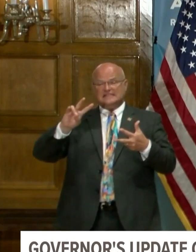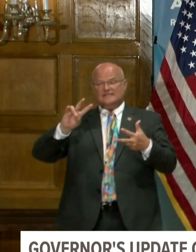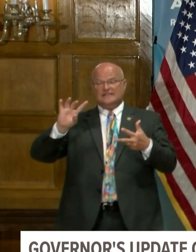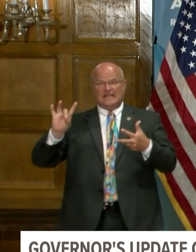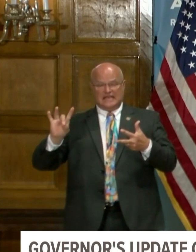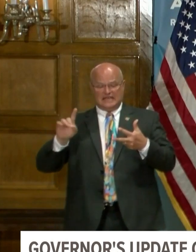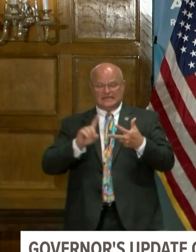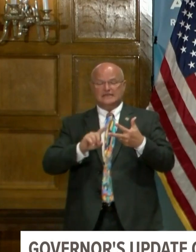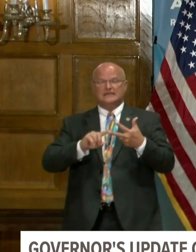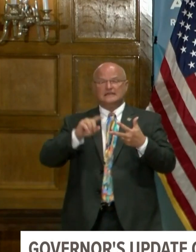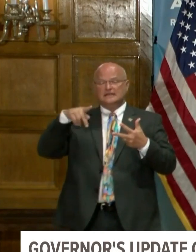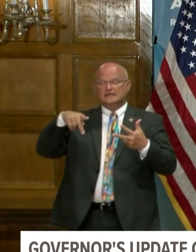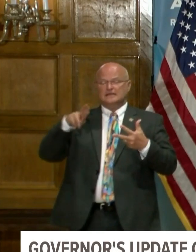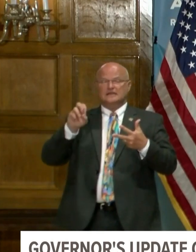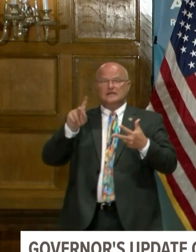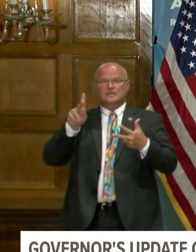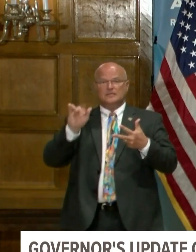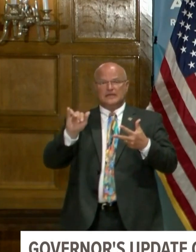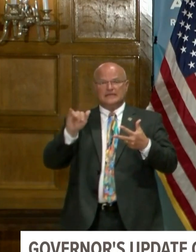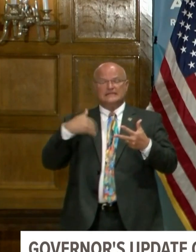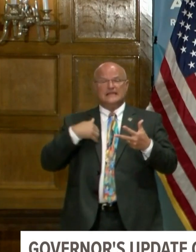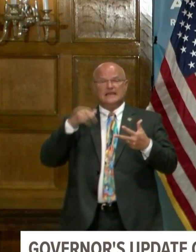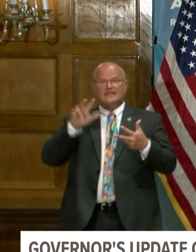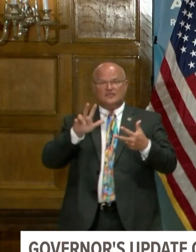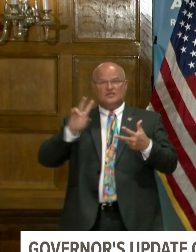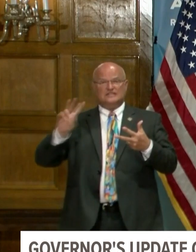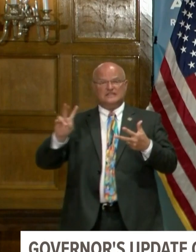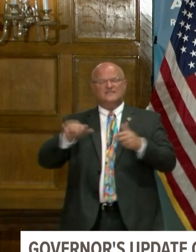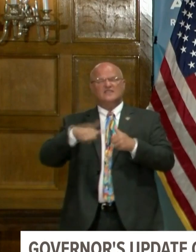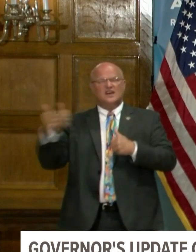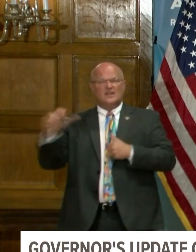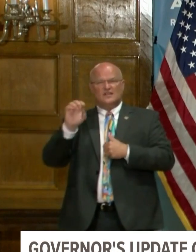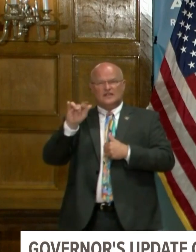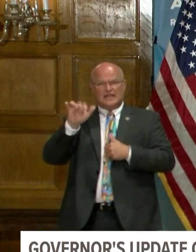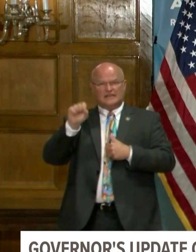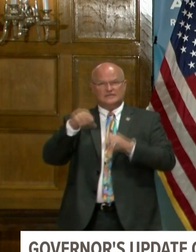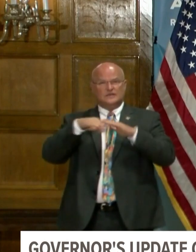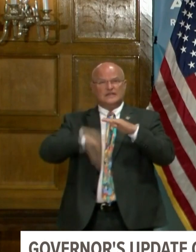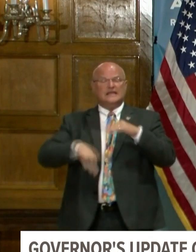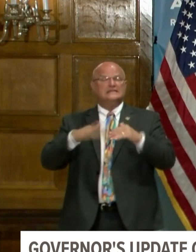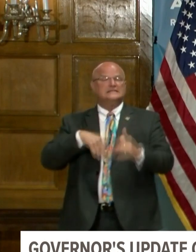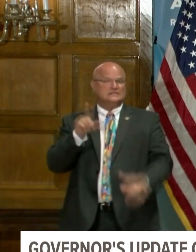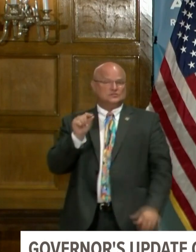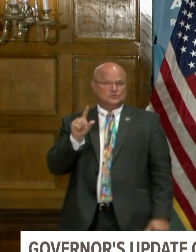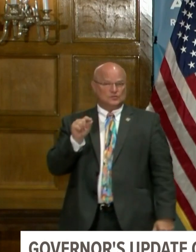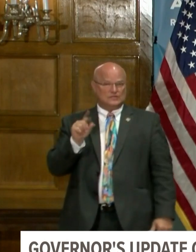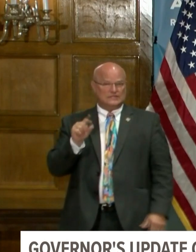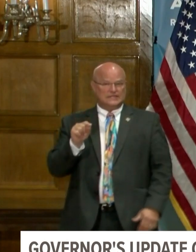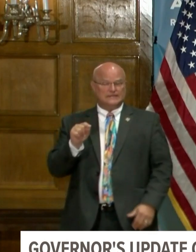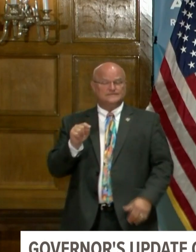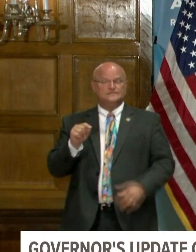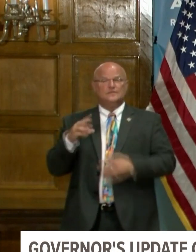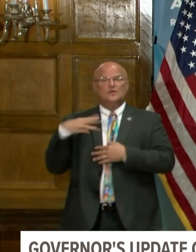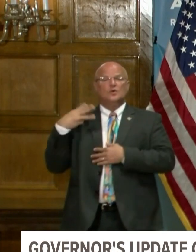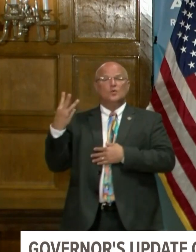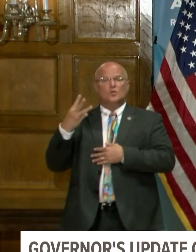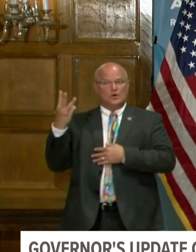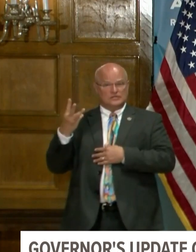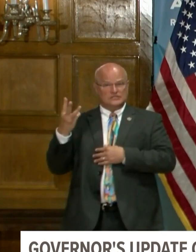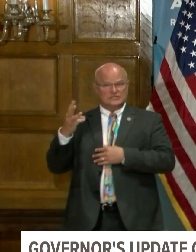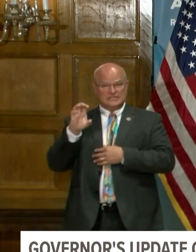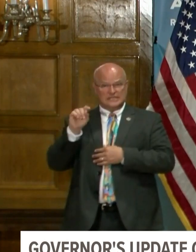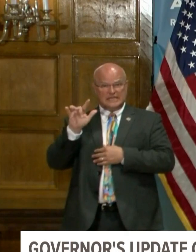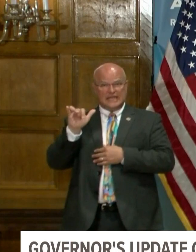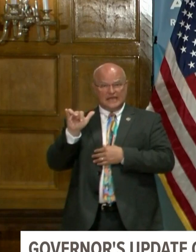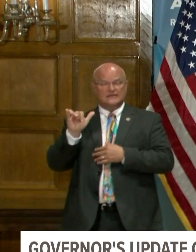78, and Pulaski County had 37, and the rest of the counties were less than 20. In Washington, it is